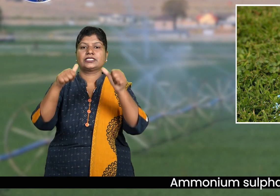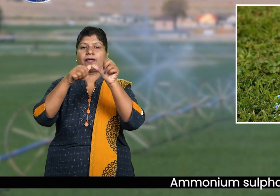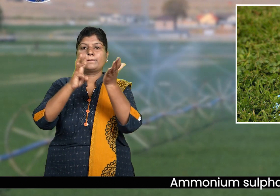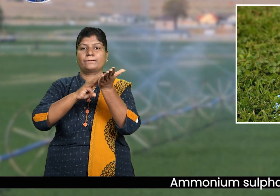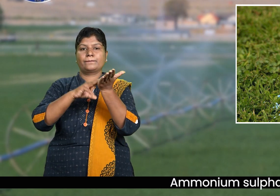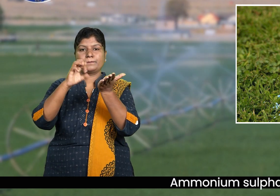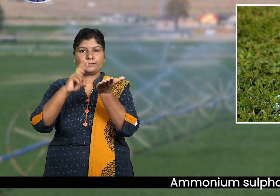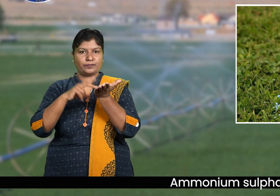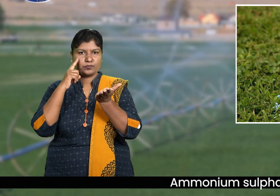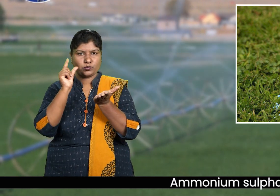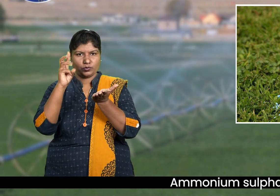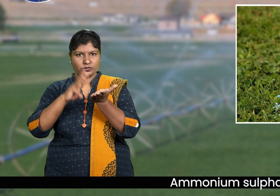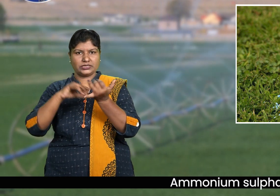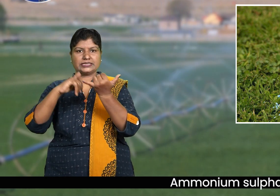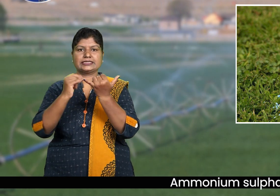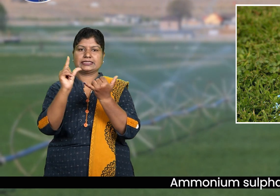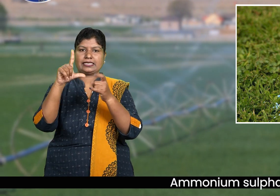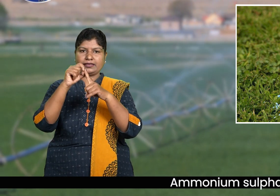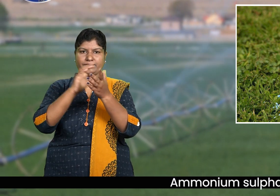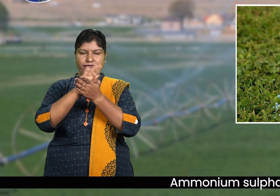ammonium sulfate,